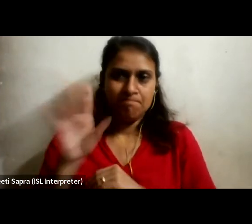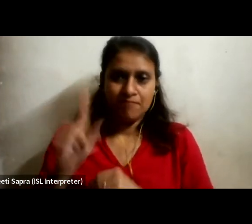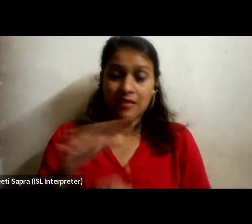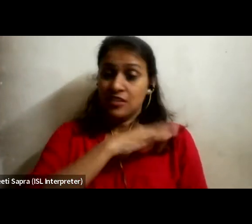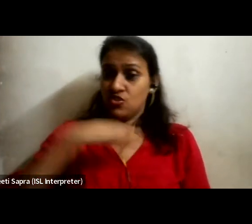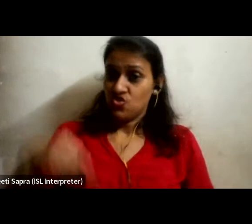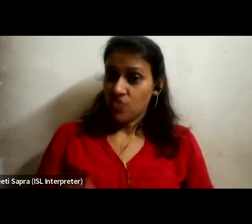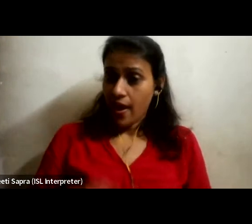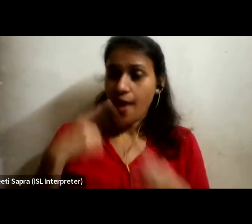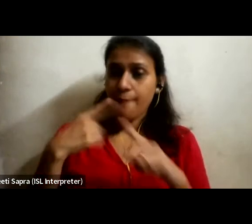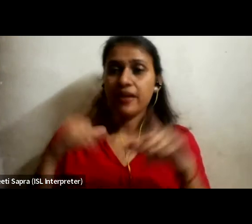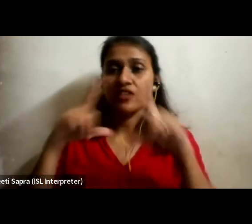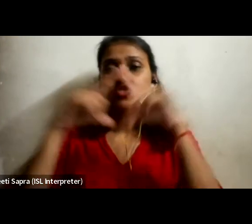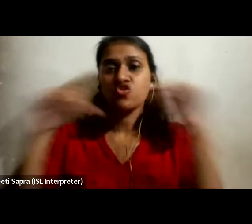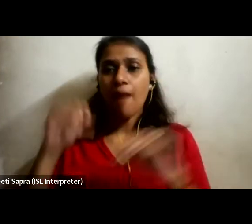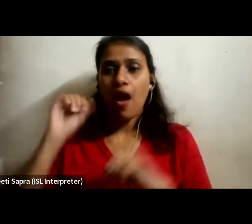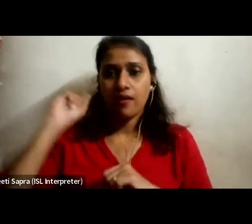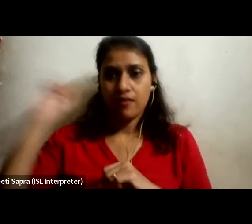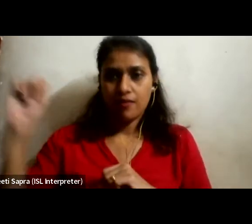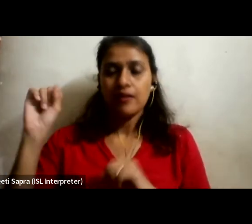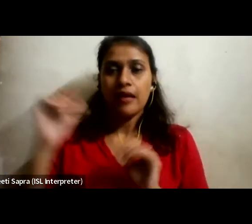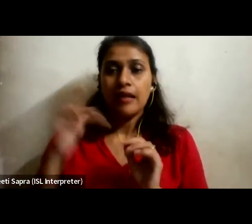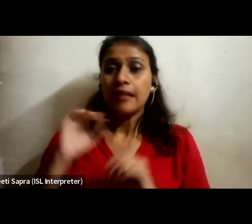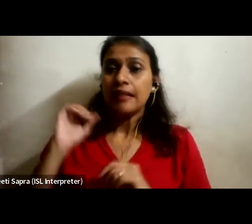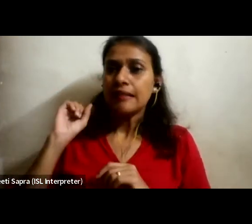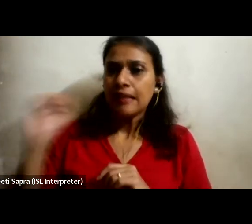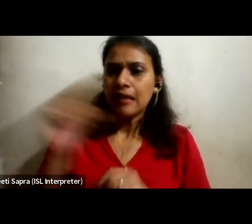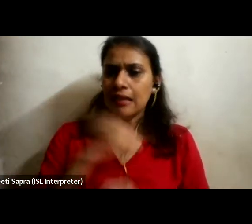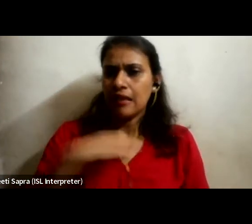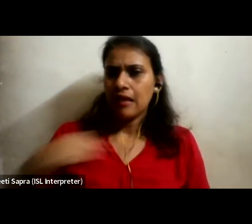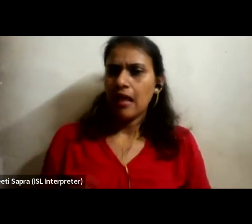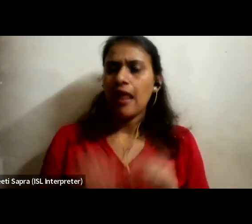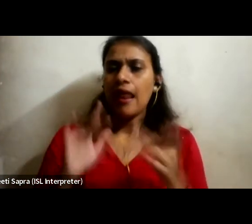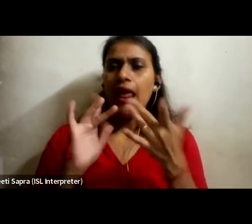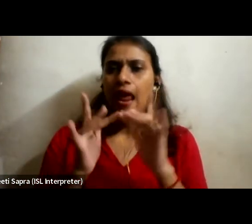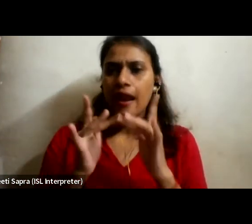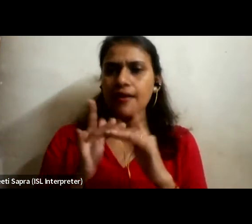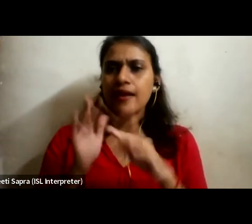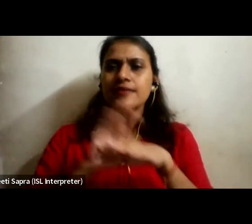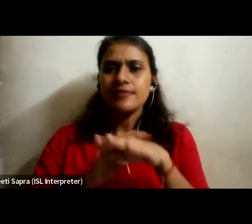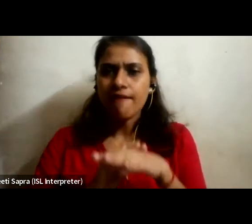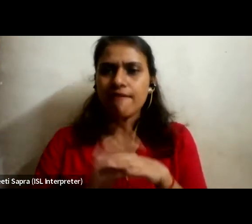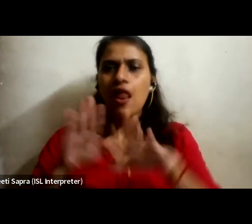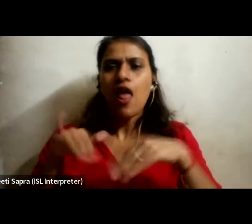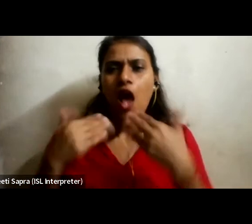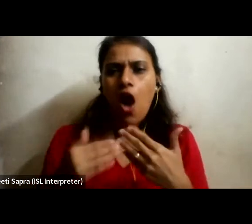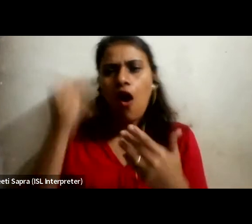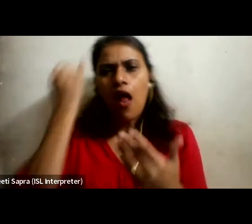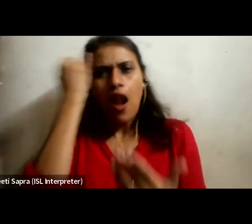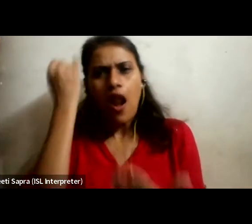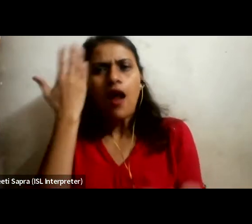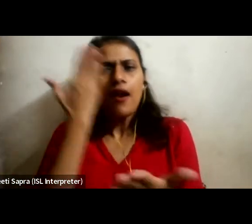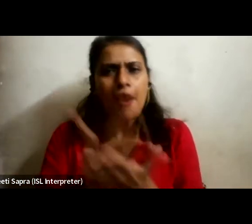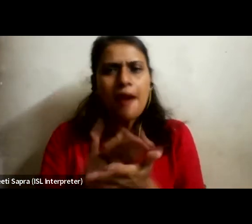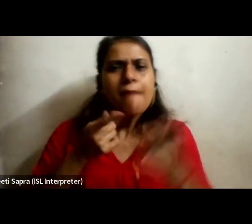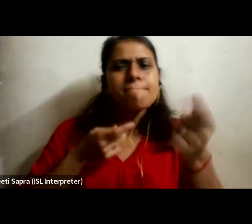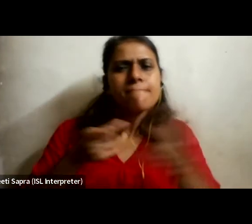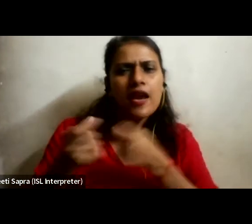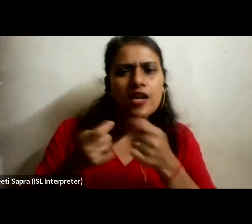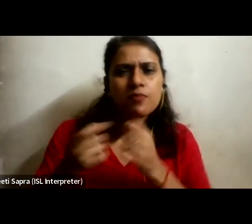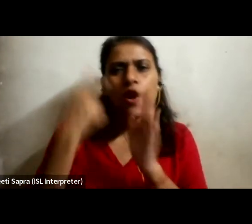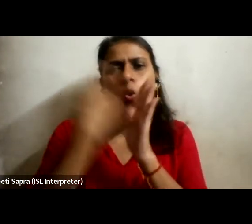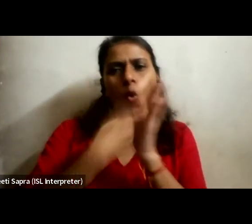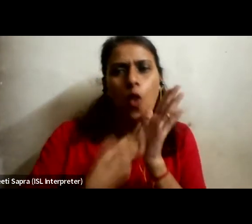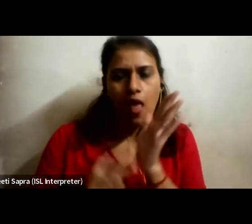Japan. So China, they had the Internet Information Service Algorithmic Recommendation Management Regulation. That's